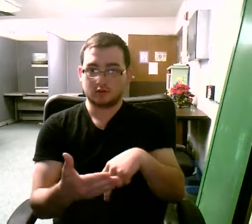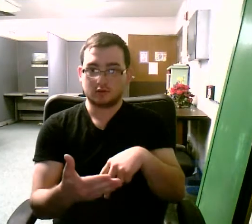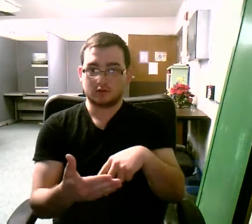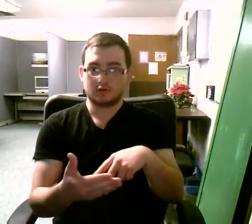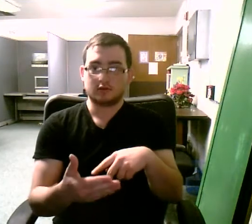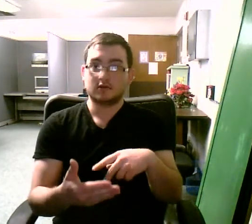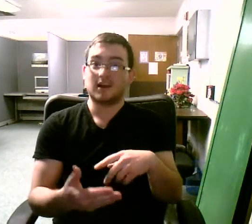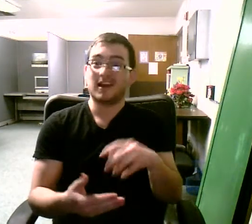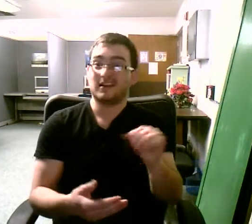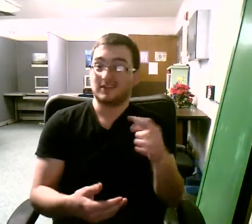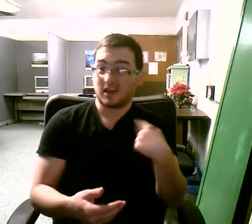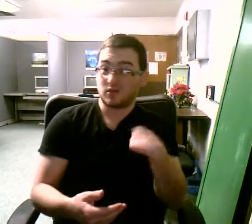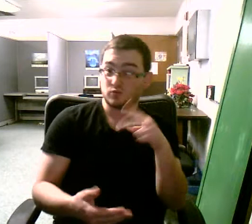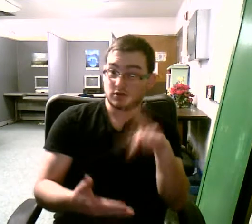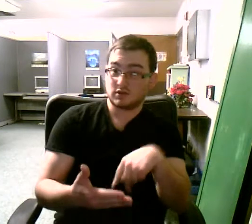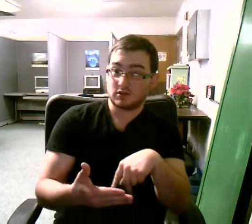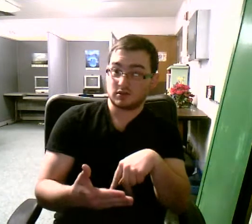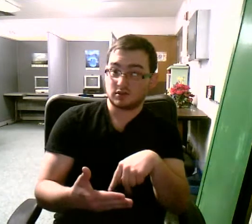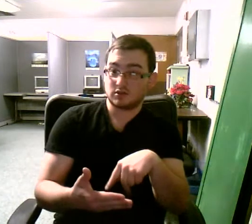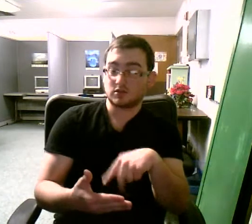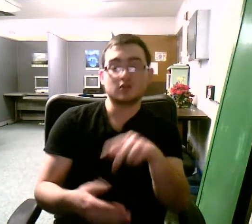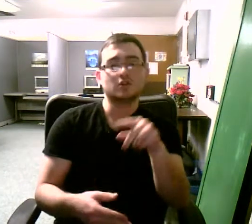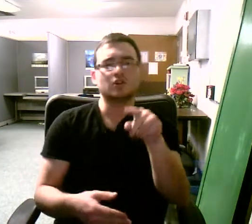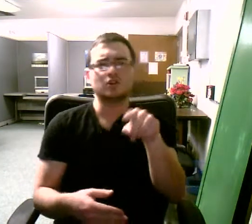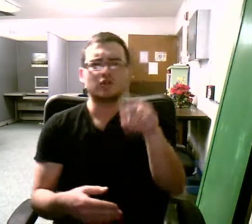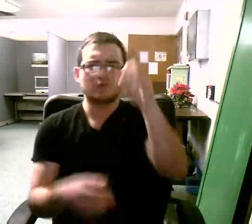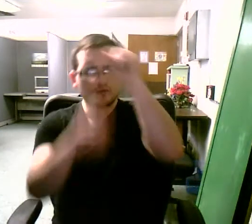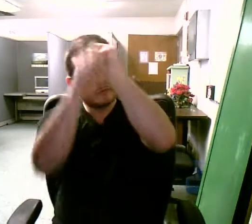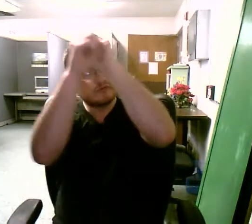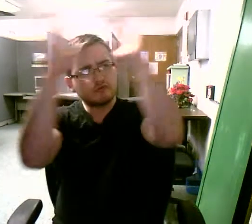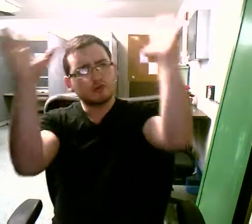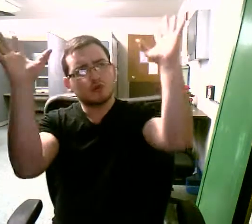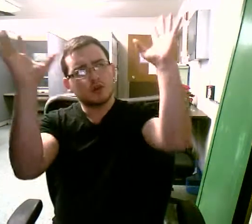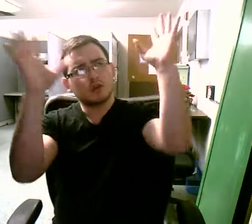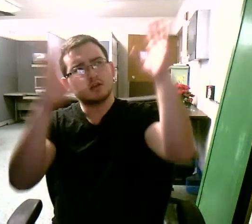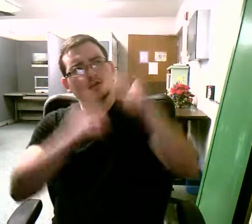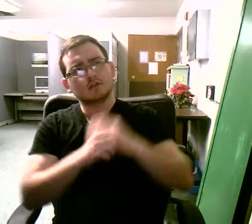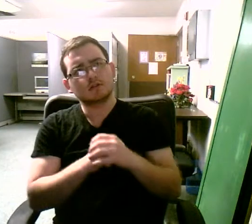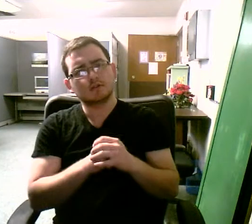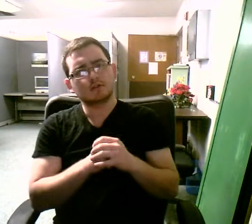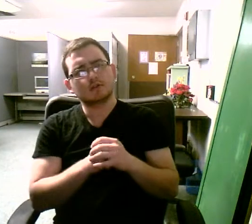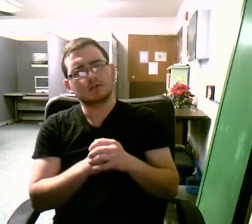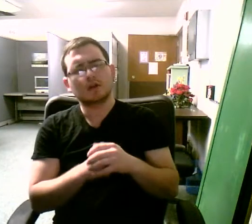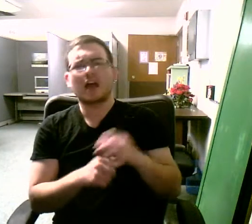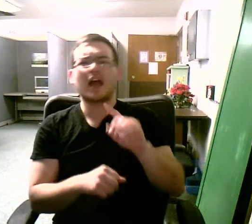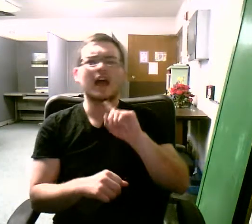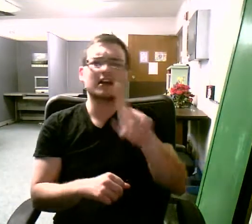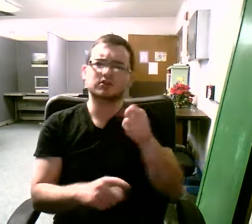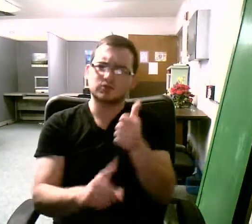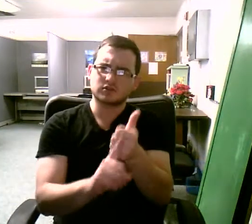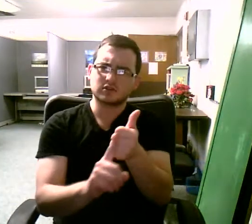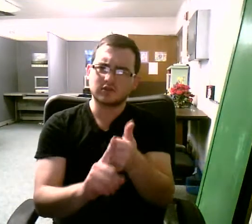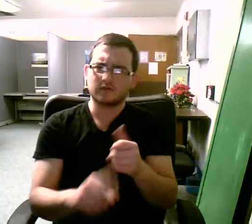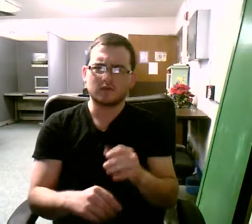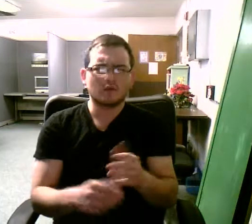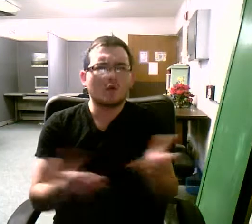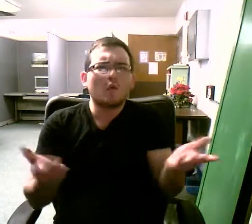reads it, I want you to visualize it in your head and ask yourself, what's the action? What's happening in this